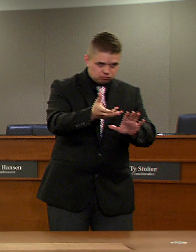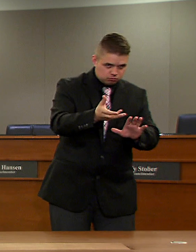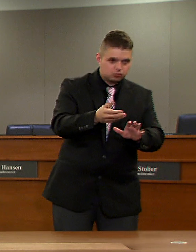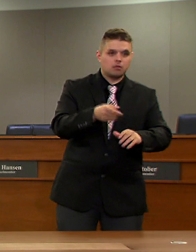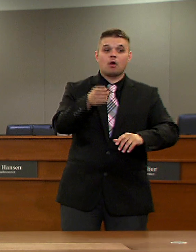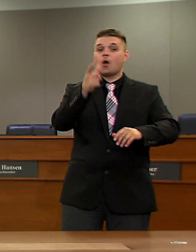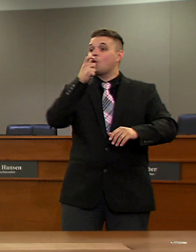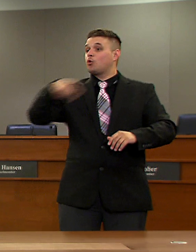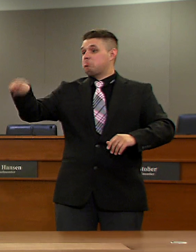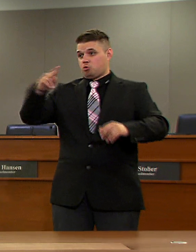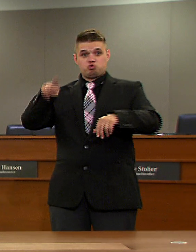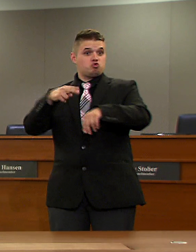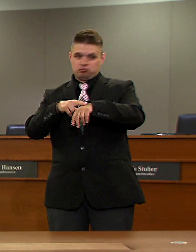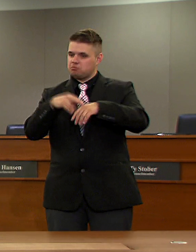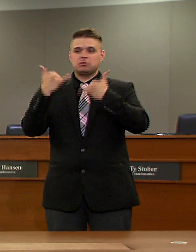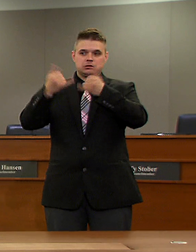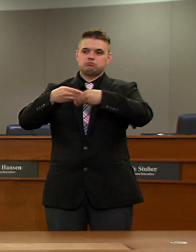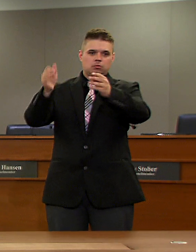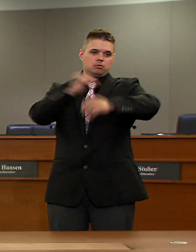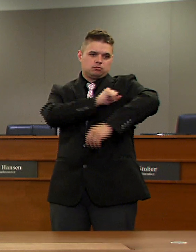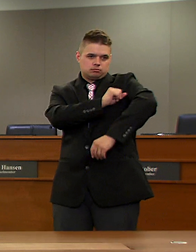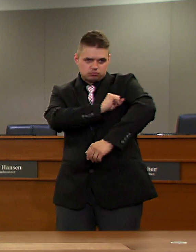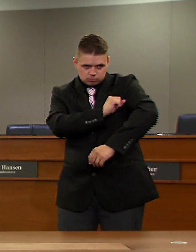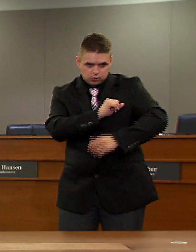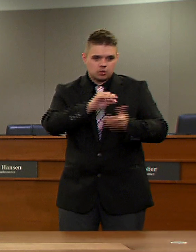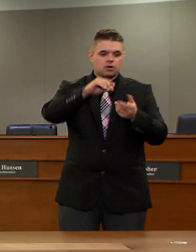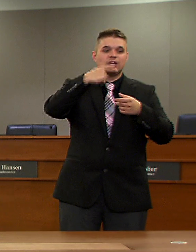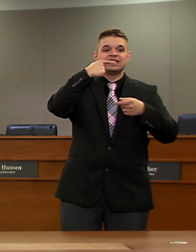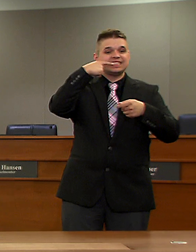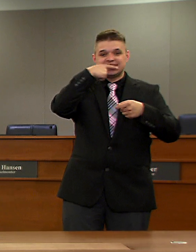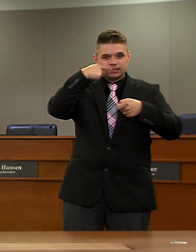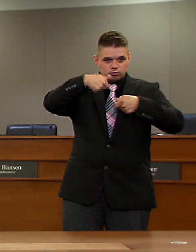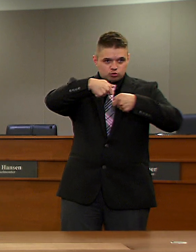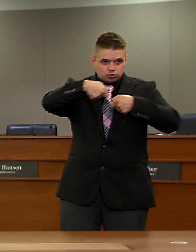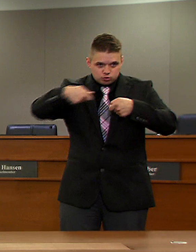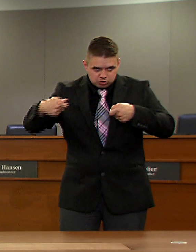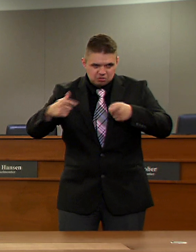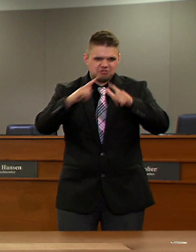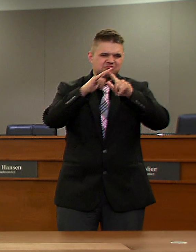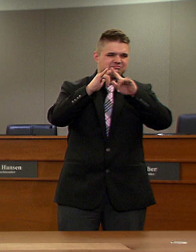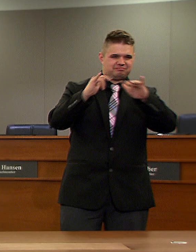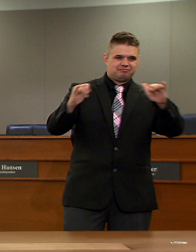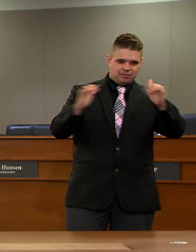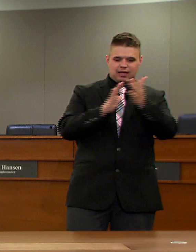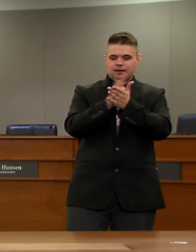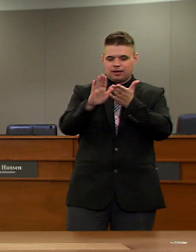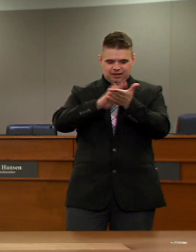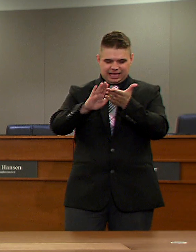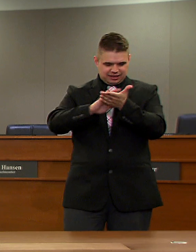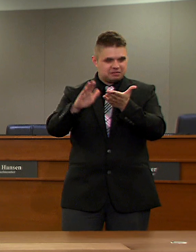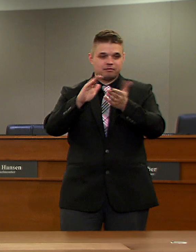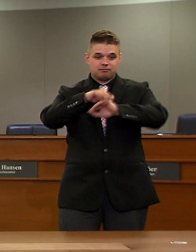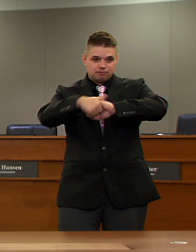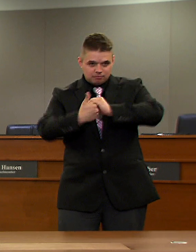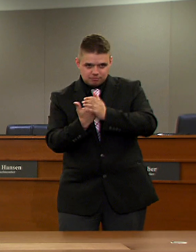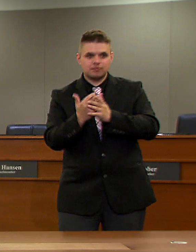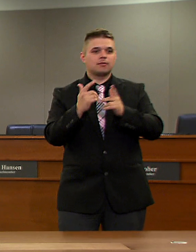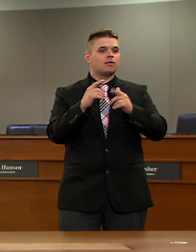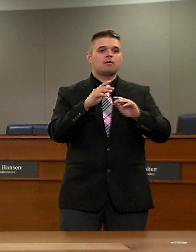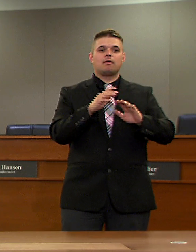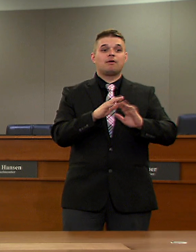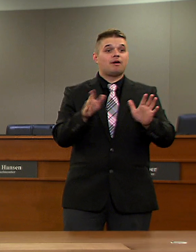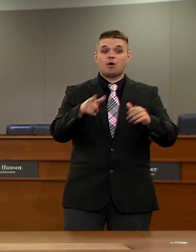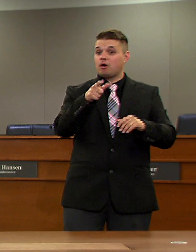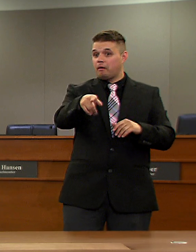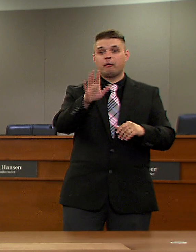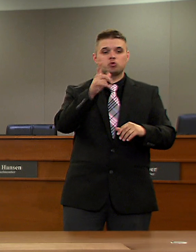soap, deodorant, toothpaste, and hand sanitizers. Please do not go to the safe parking